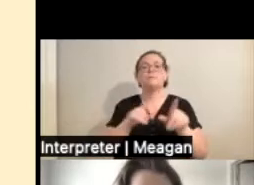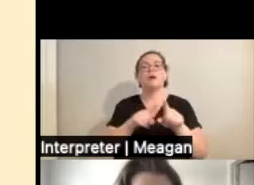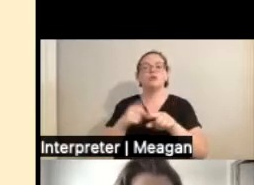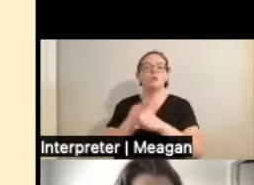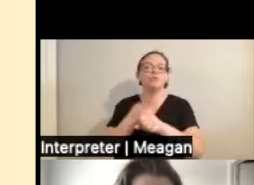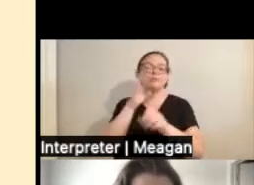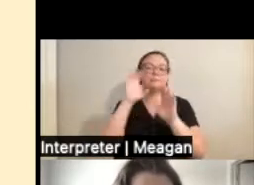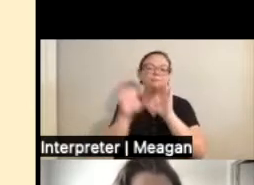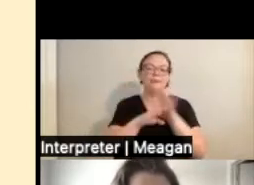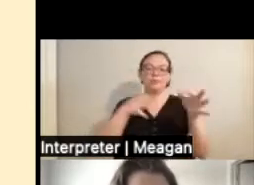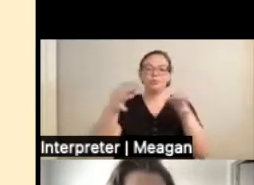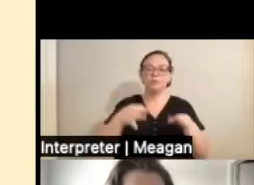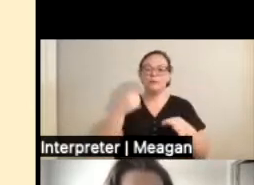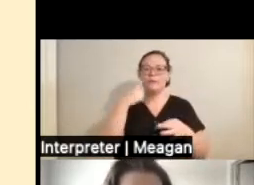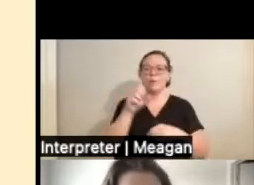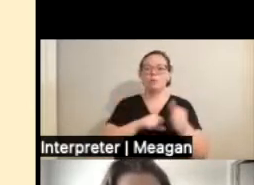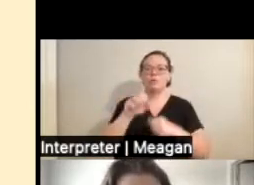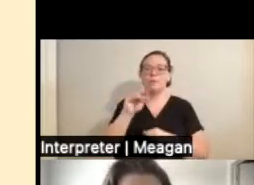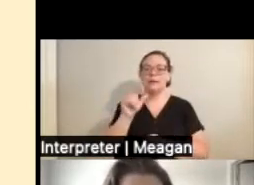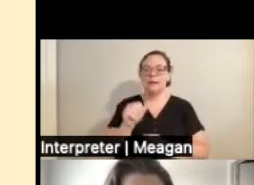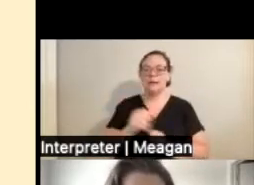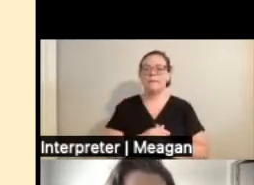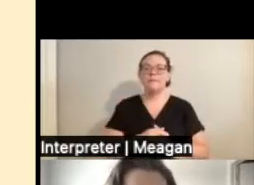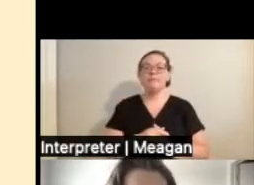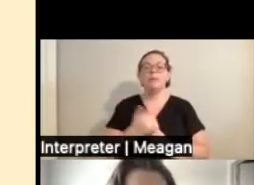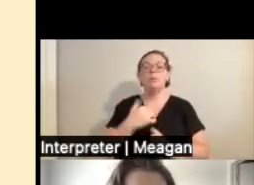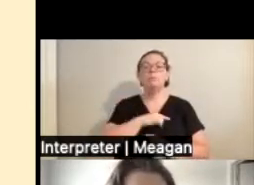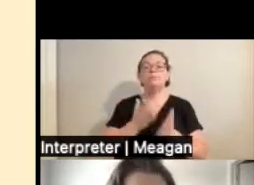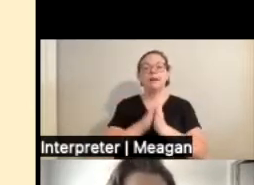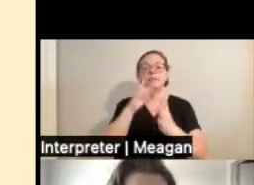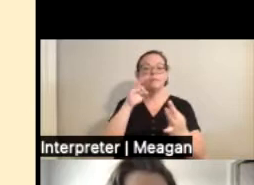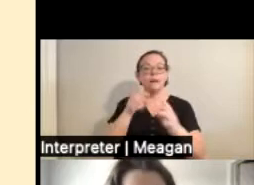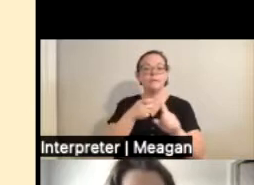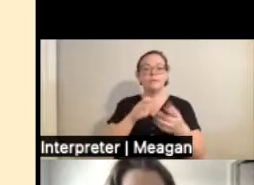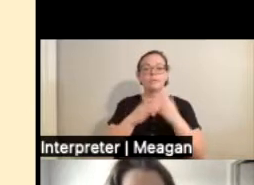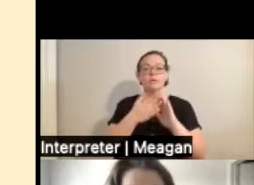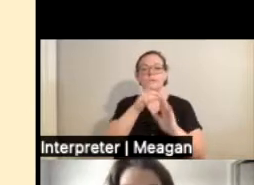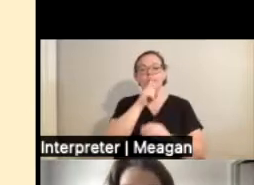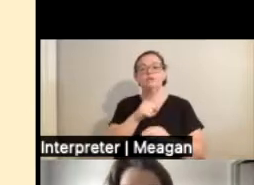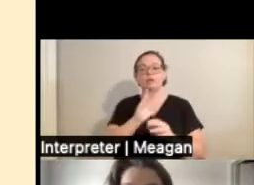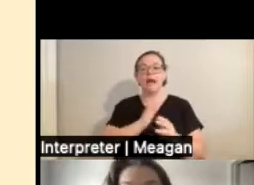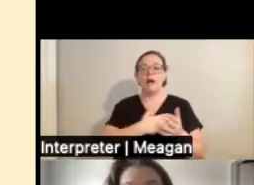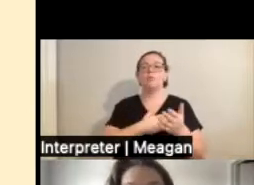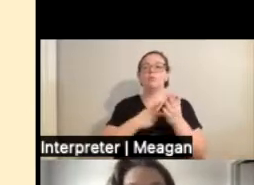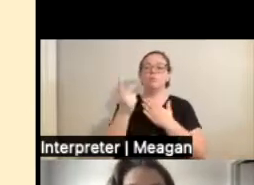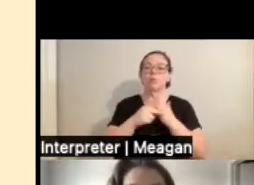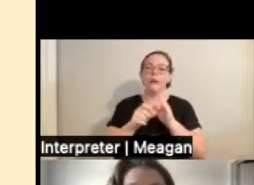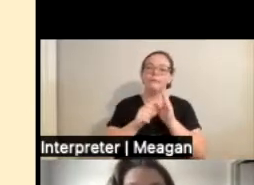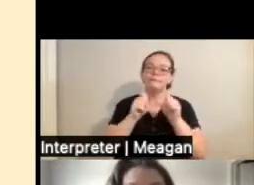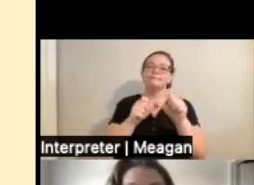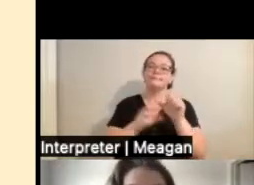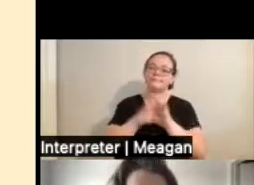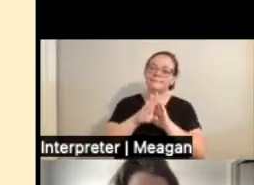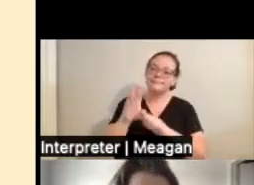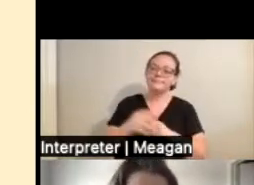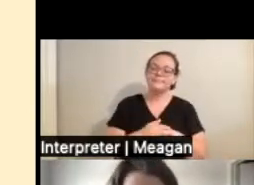descriptions on social media. We also actively solicit feedback from our community to keep improving our programs. We're going to link